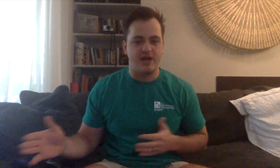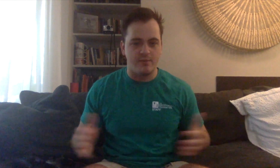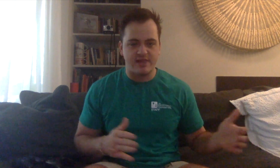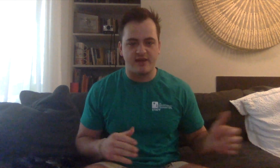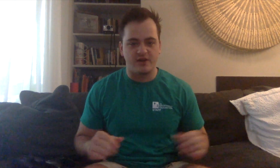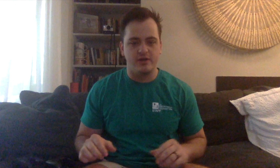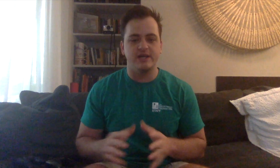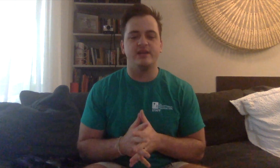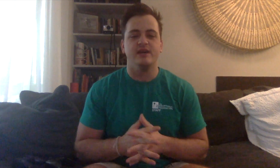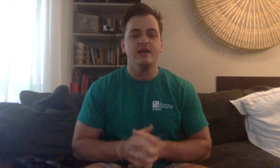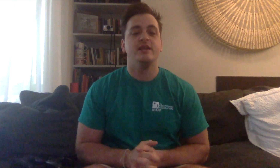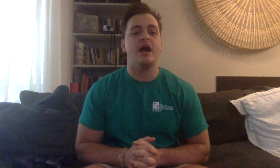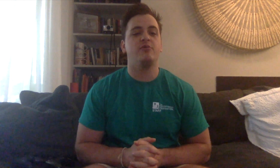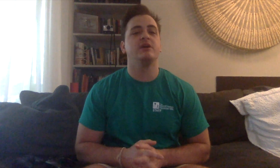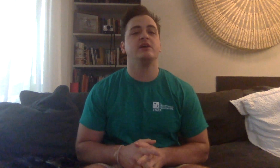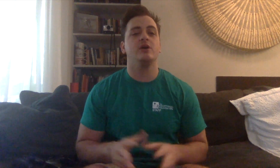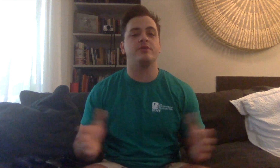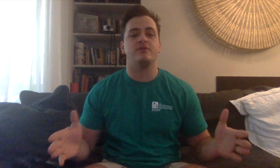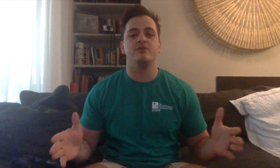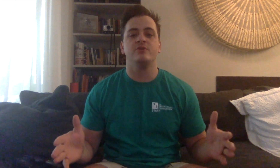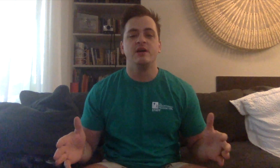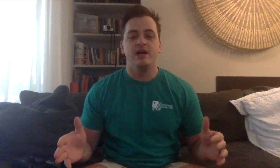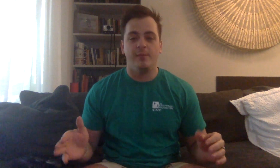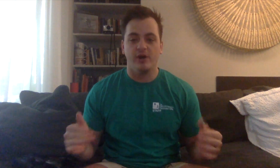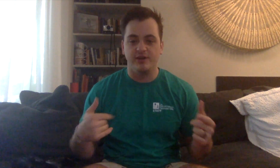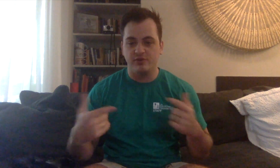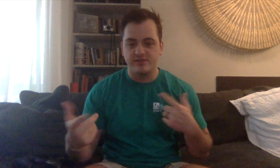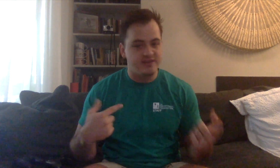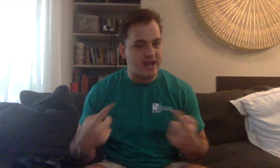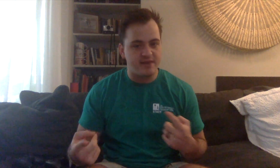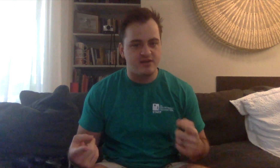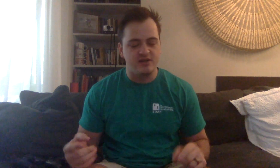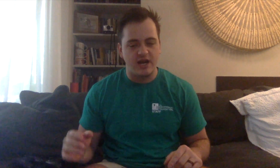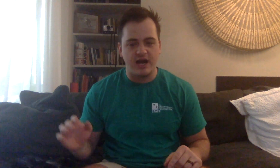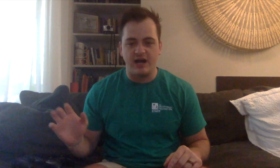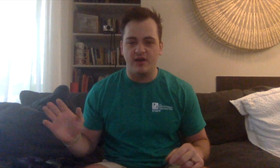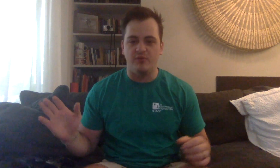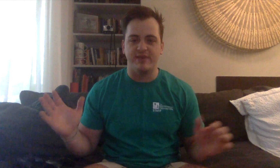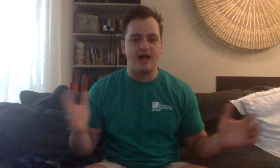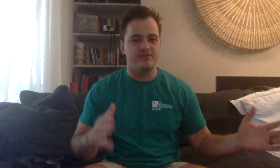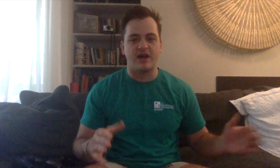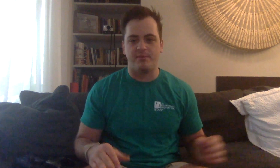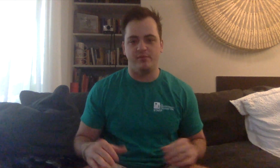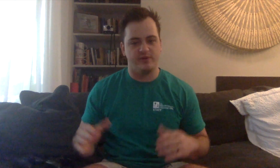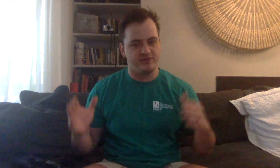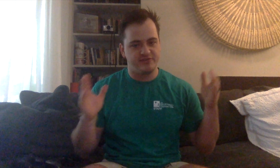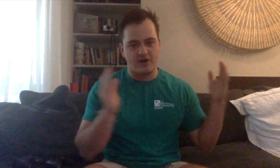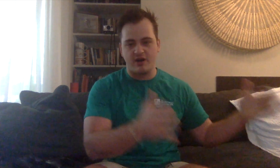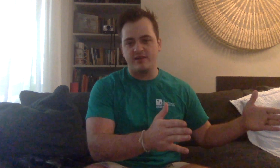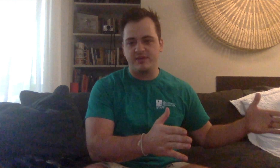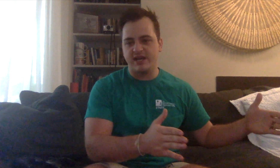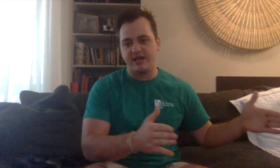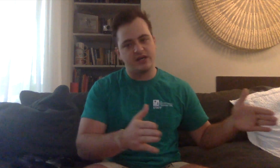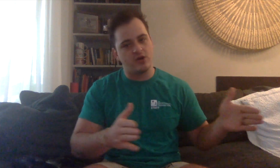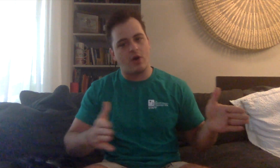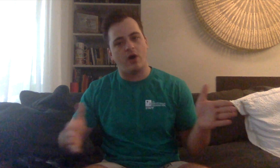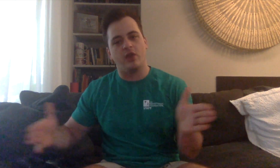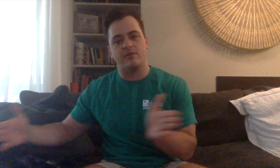with that learning it. Now we're going to go through and we're going to do it together without stopping. We're going to start at the beginning and go all the way